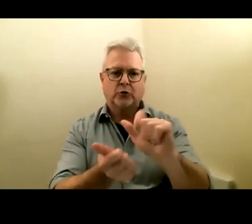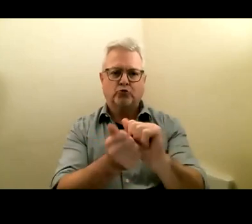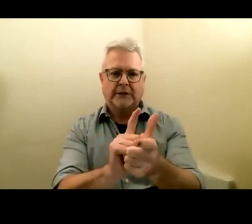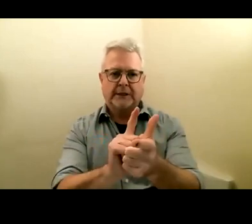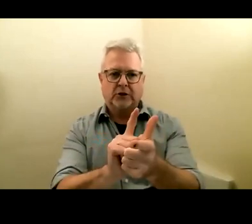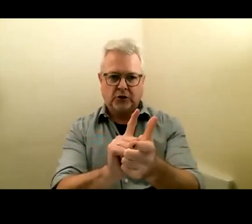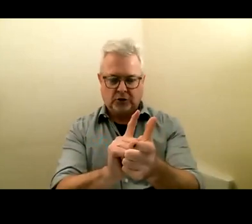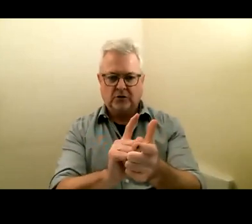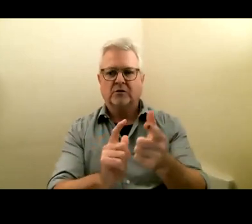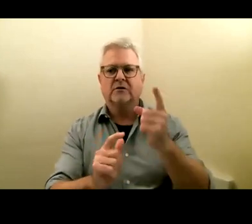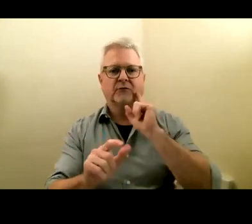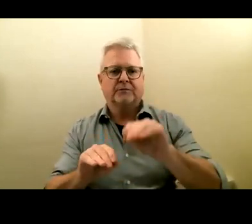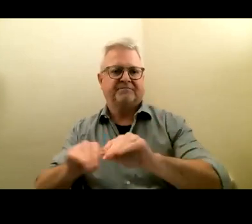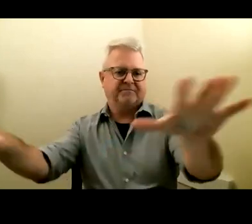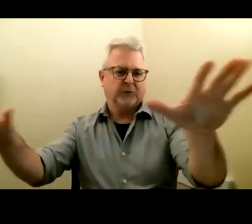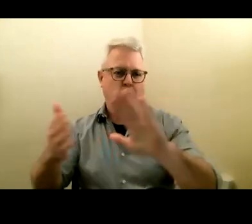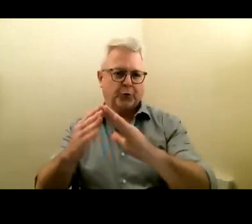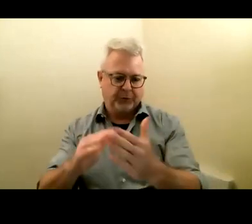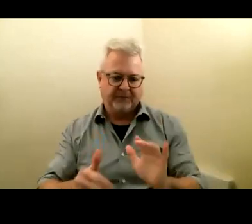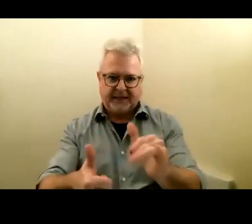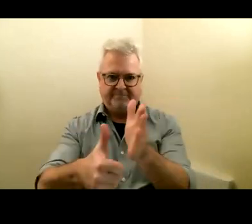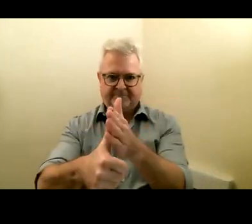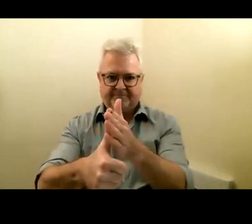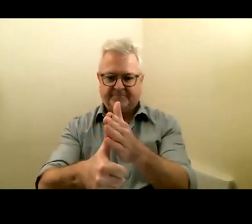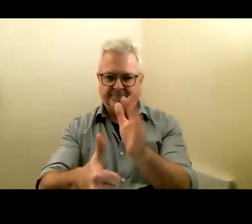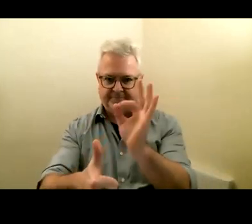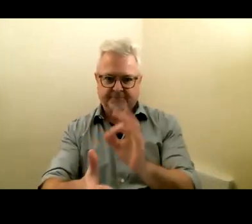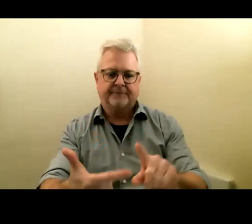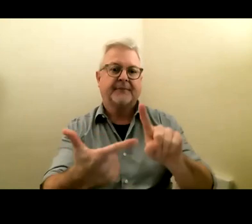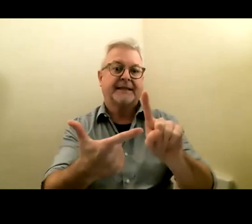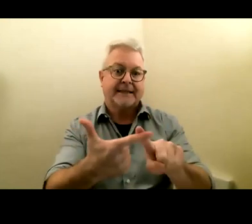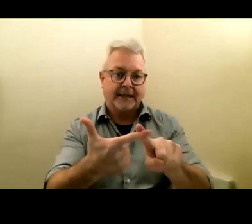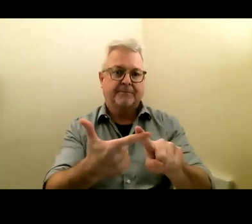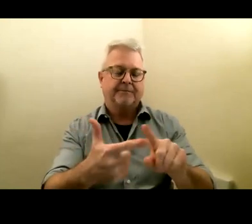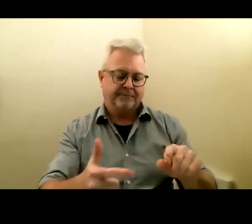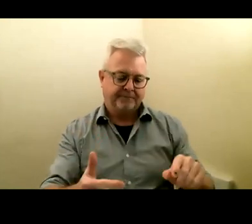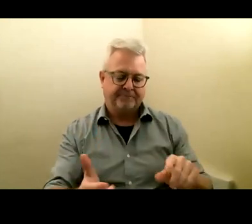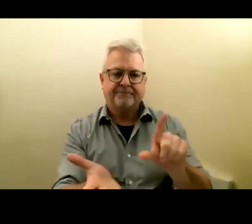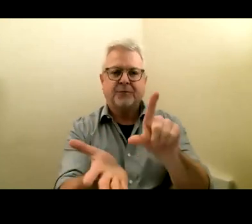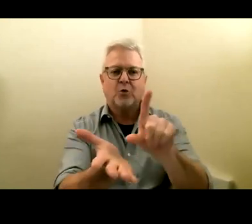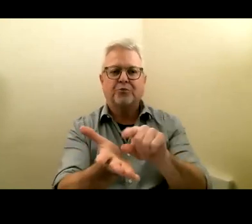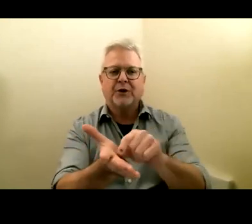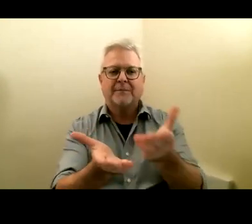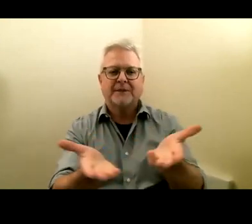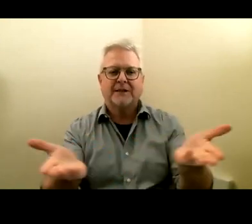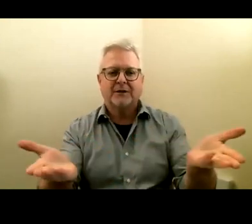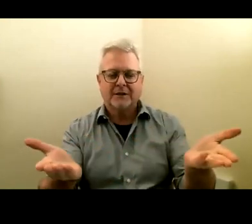us those videos so that we can provide an ASL translation and then distribute it. So the second